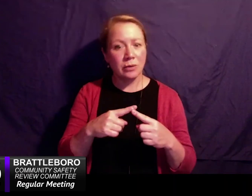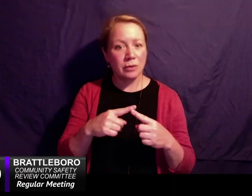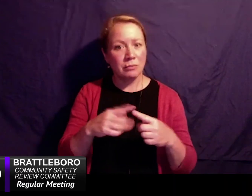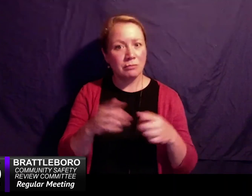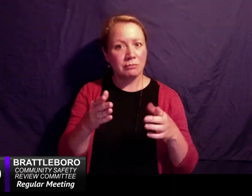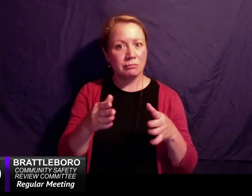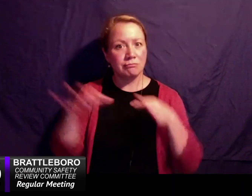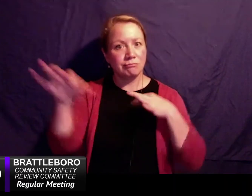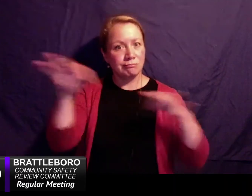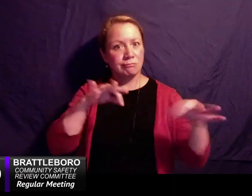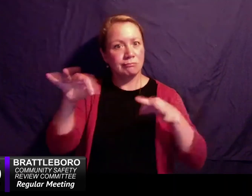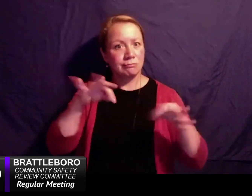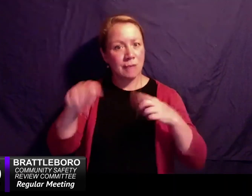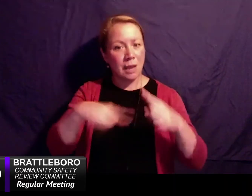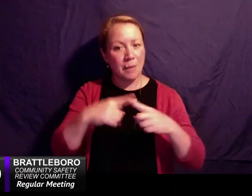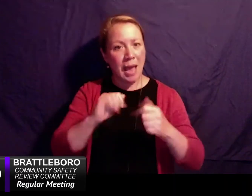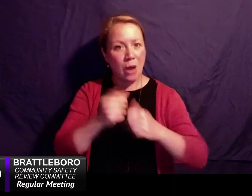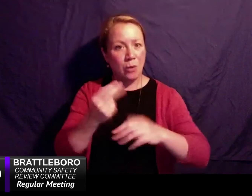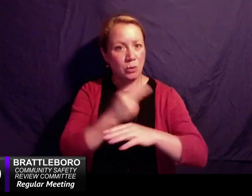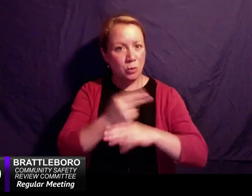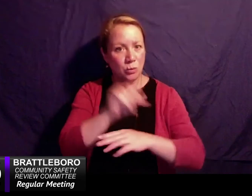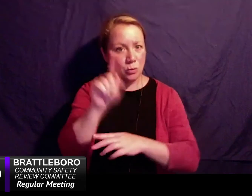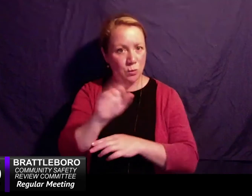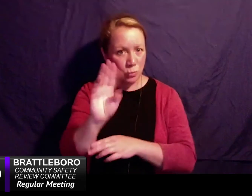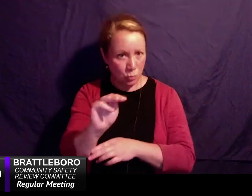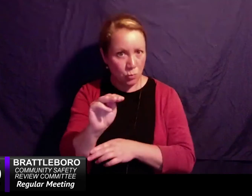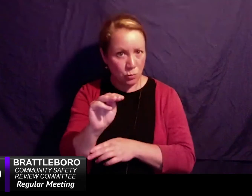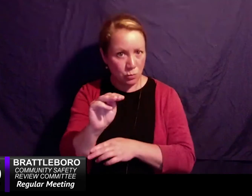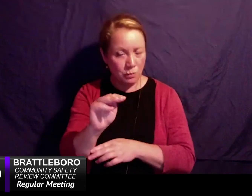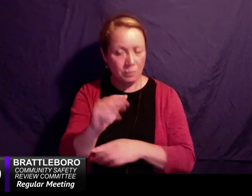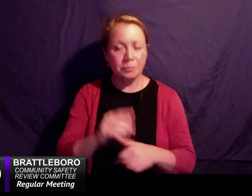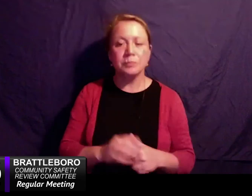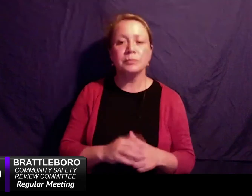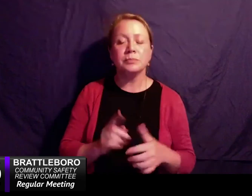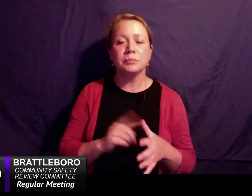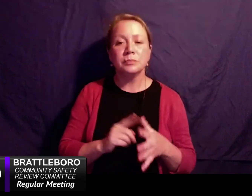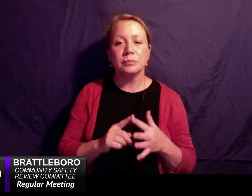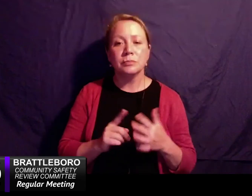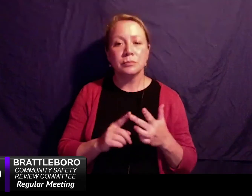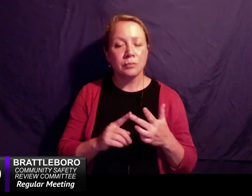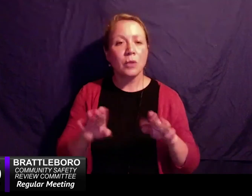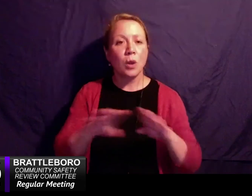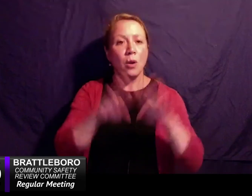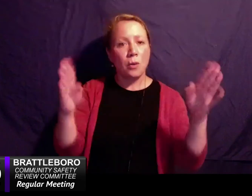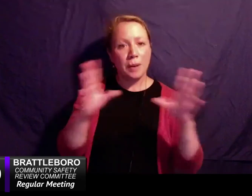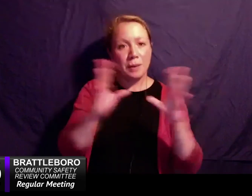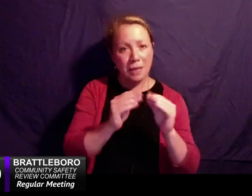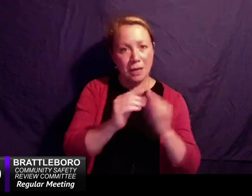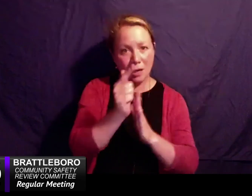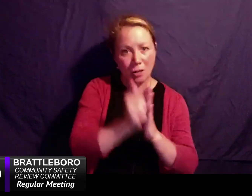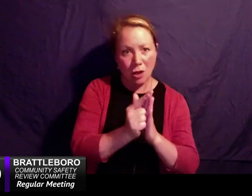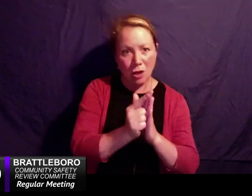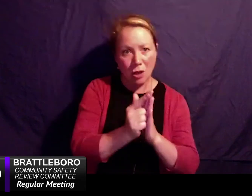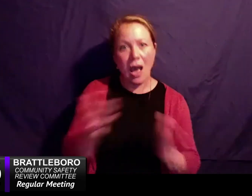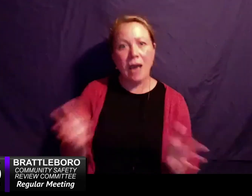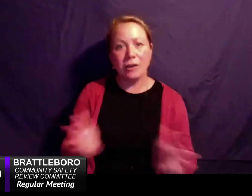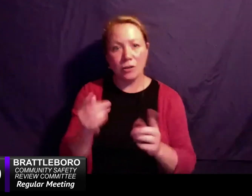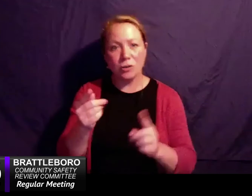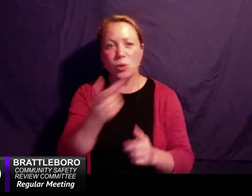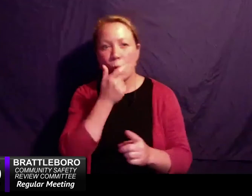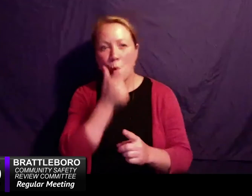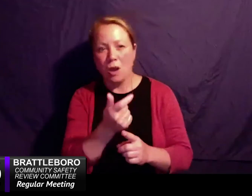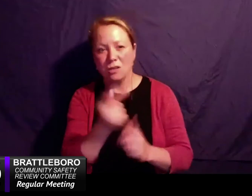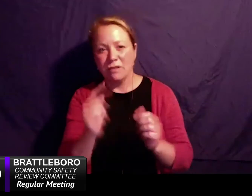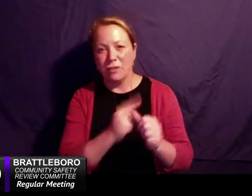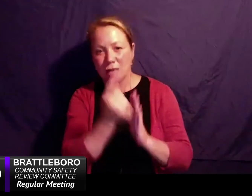overview of the use of Zoom for this style meeting. We also talked about open meeting law. I do encourage you to watch the first hour of the meeting if